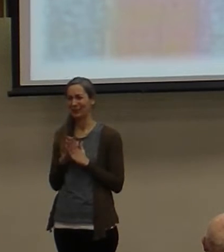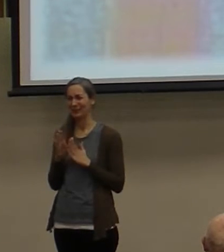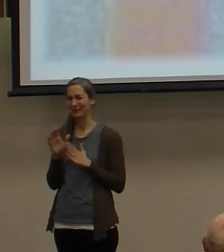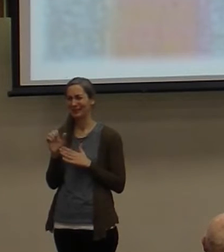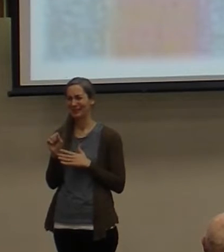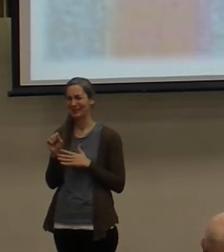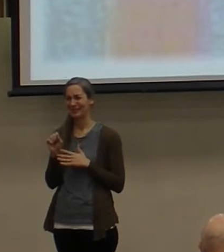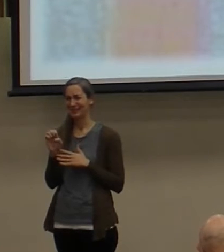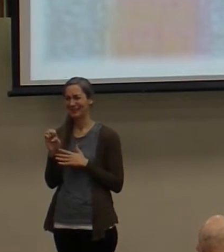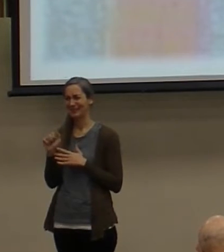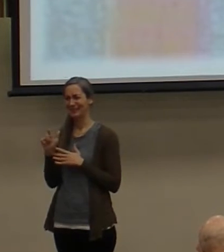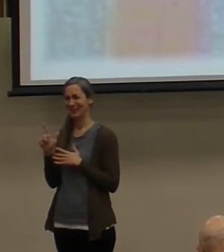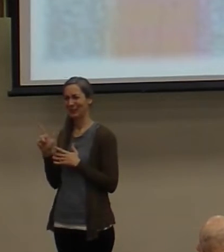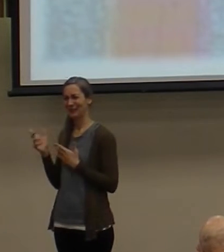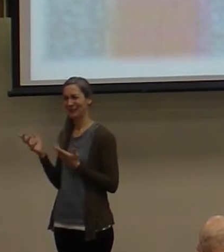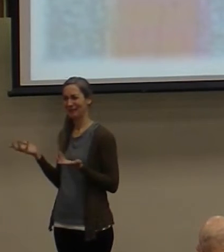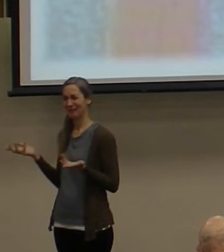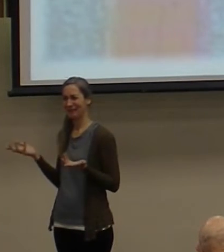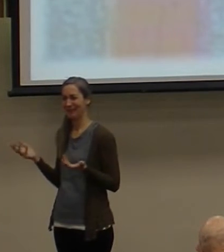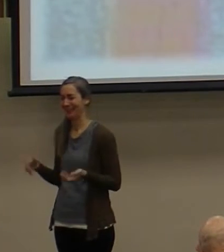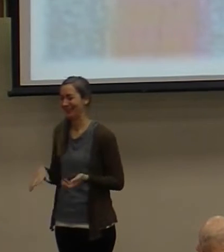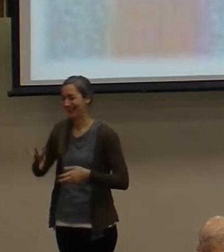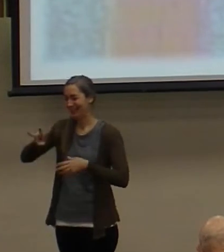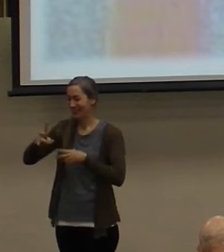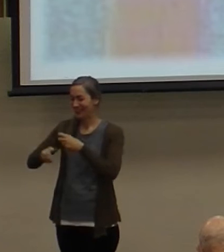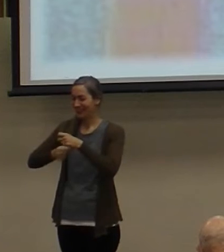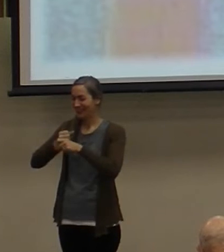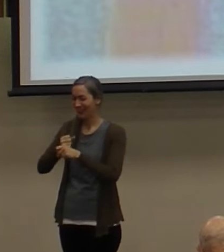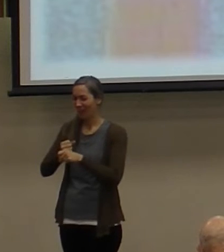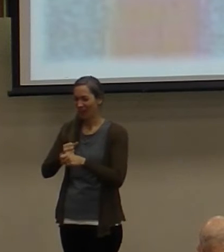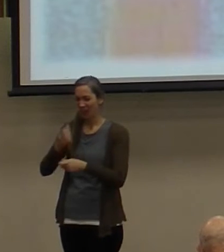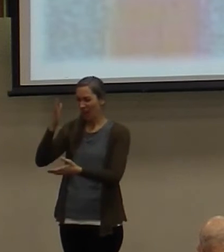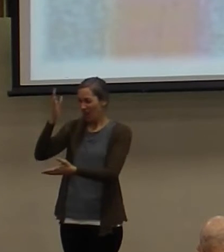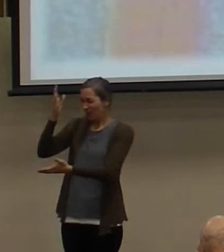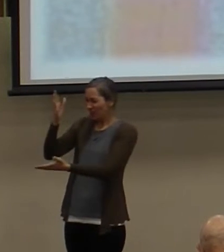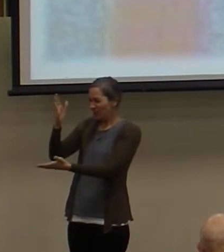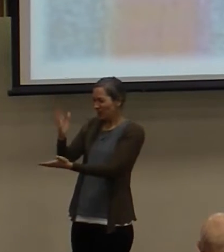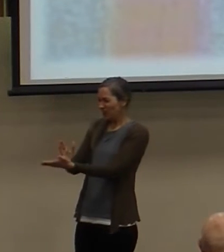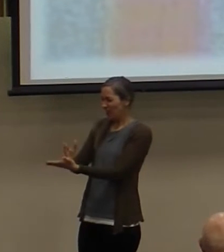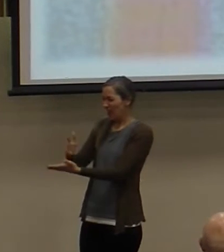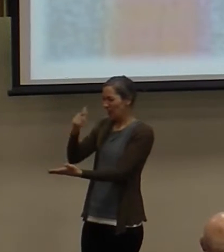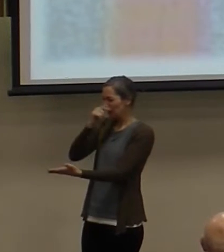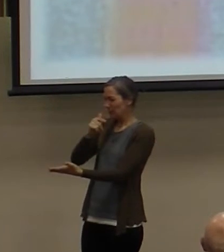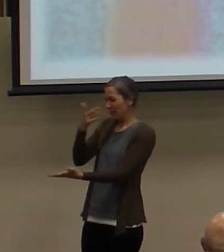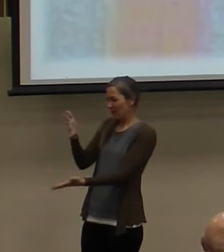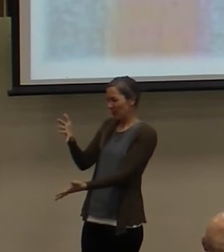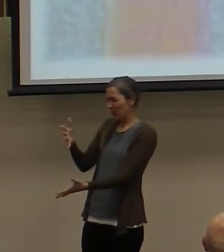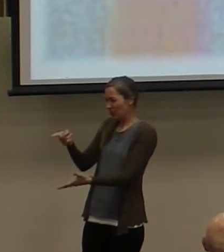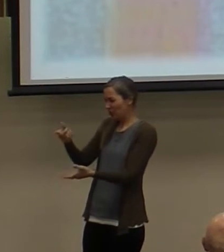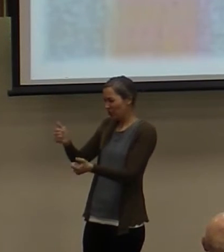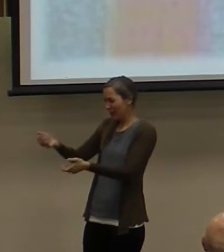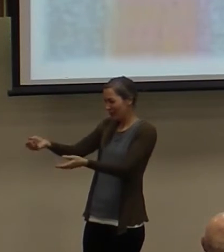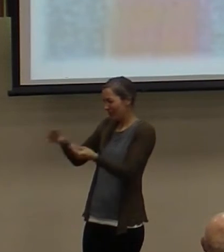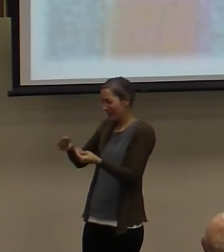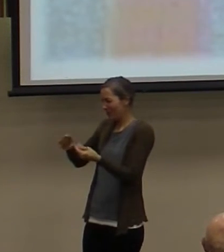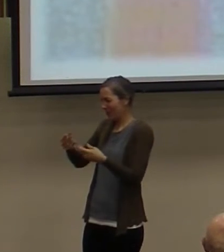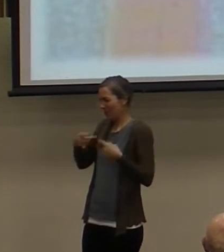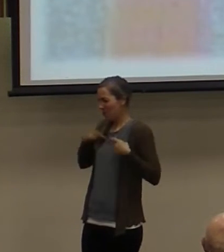Seventh year. For Pete's sake, stop sneezing. What are you trying to do? Give me pneumonia?